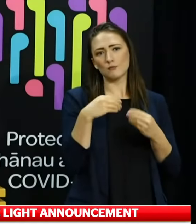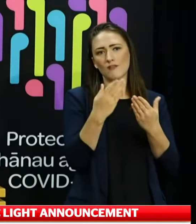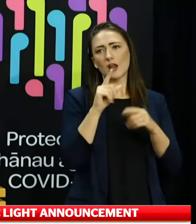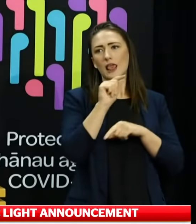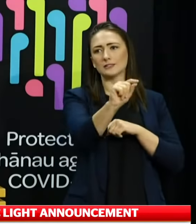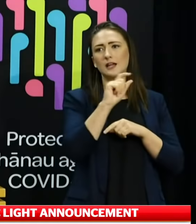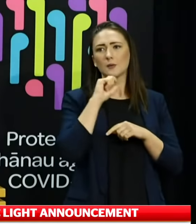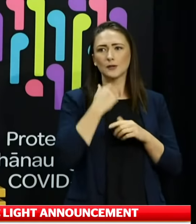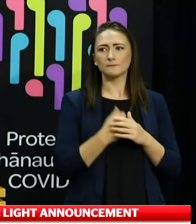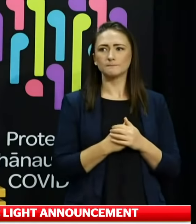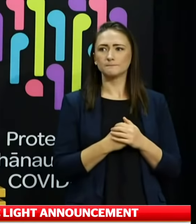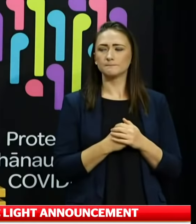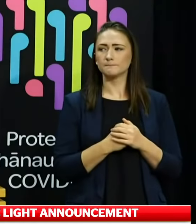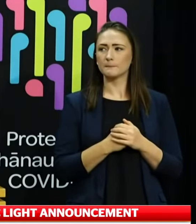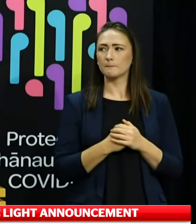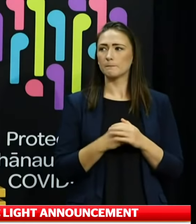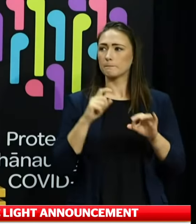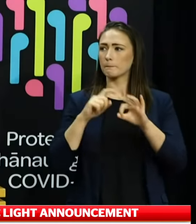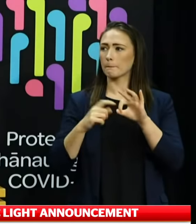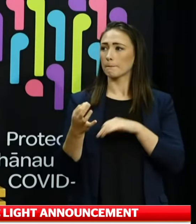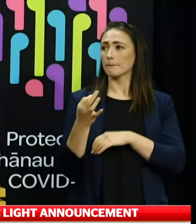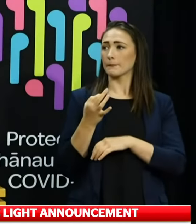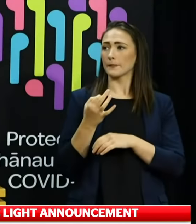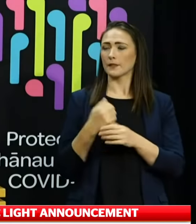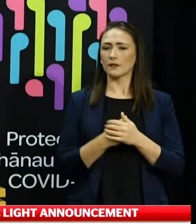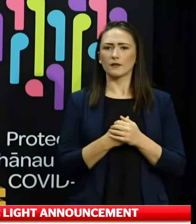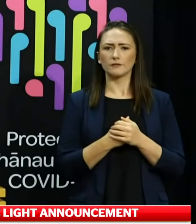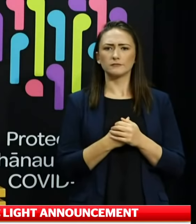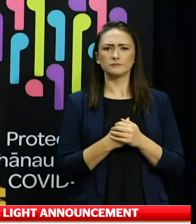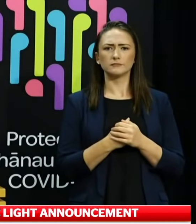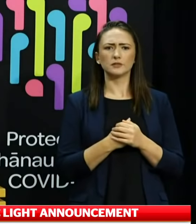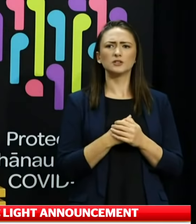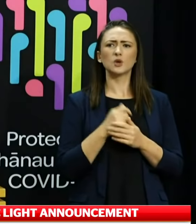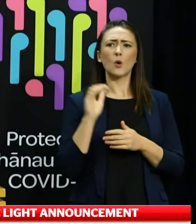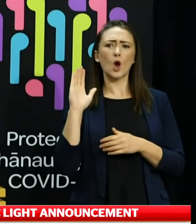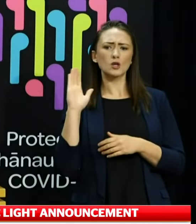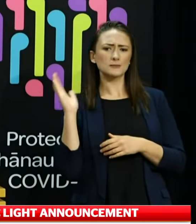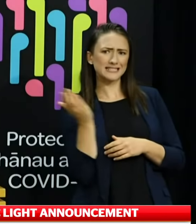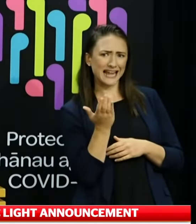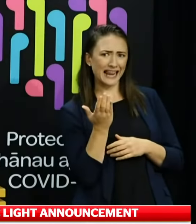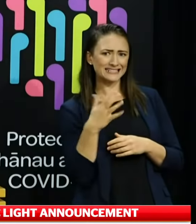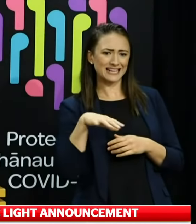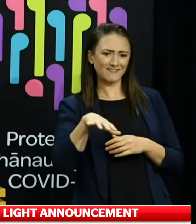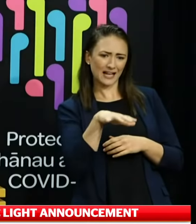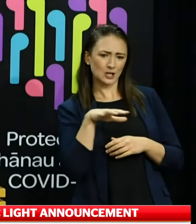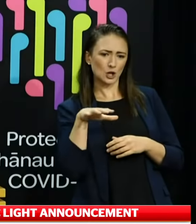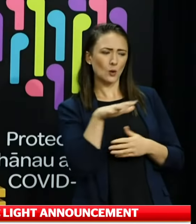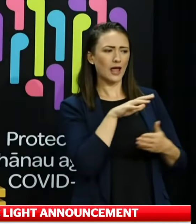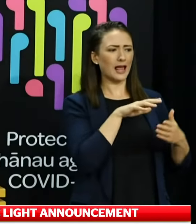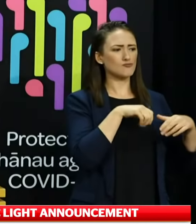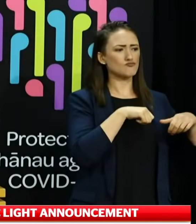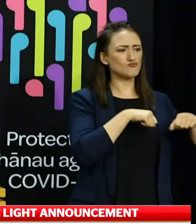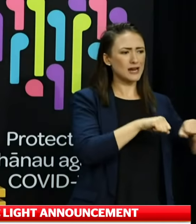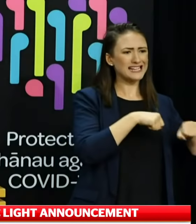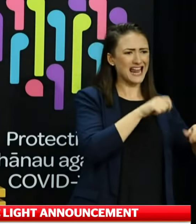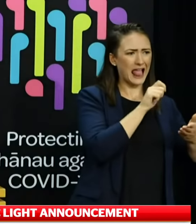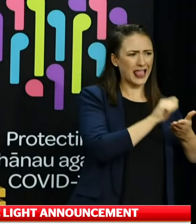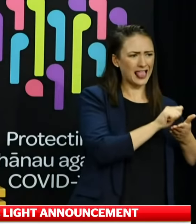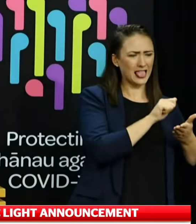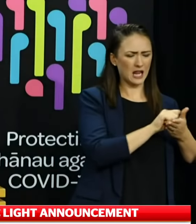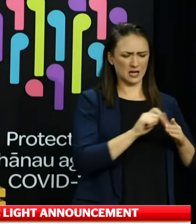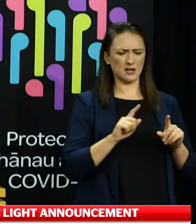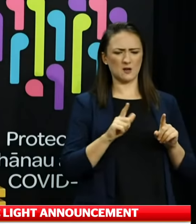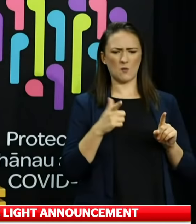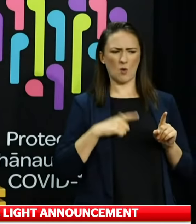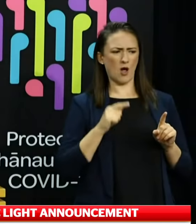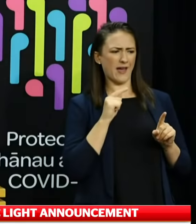Minister, can you explain the difference between a hospitality venue and a retail venue? In terms of why masks would be required at one and not another,